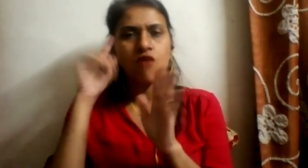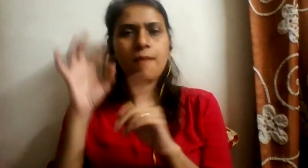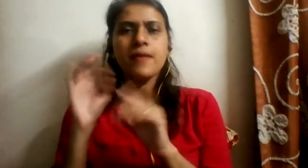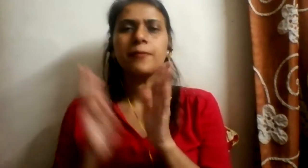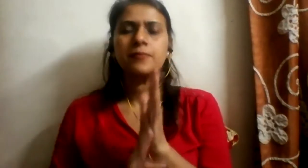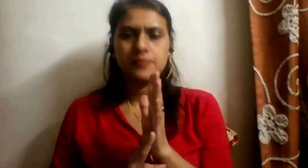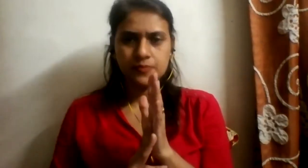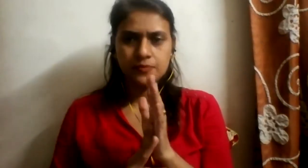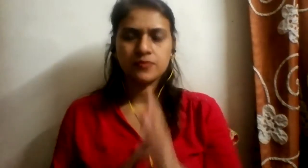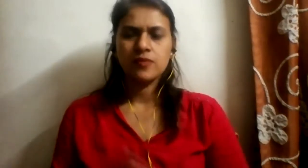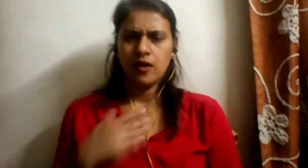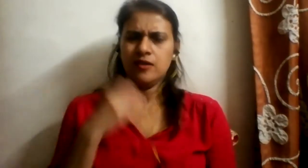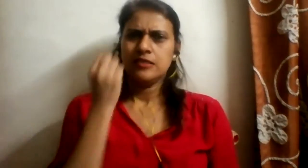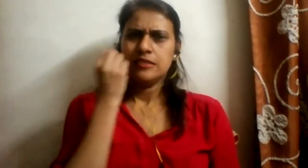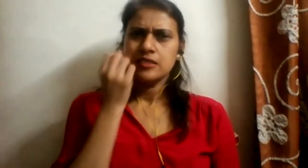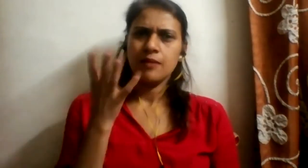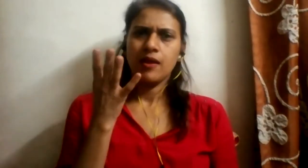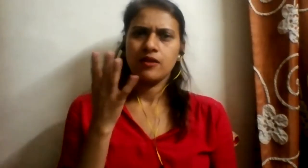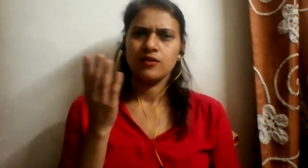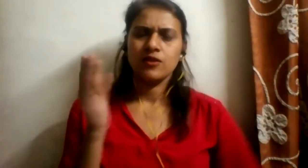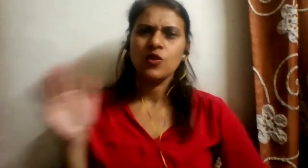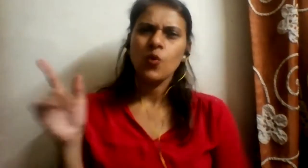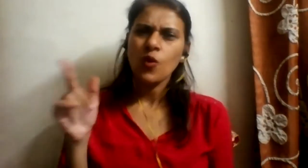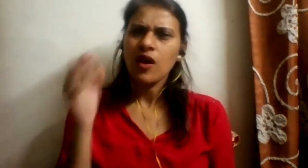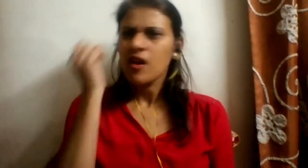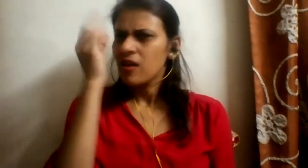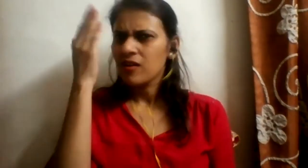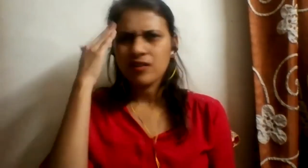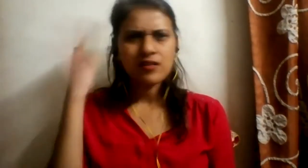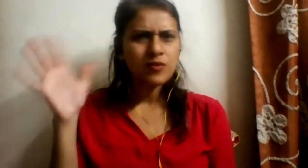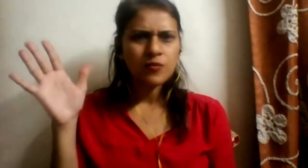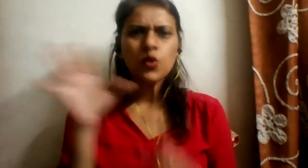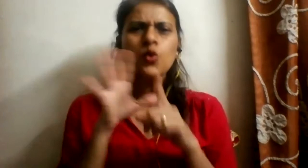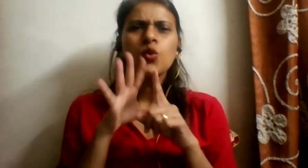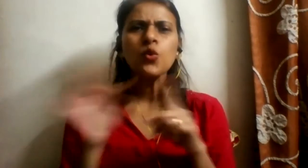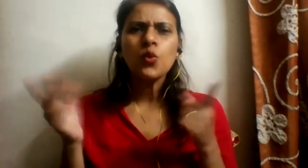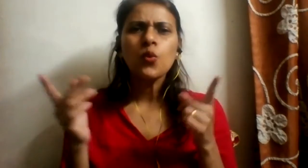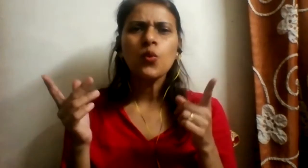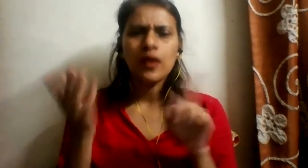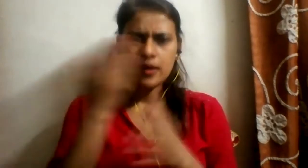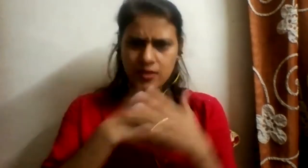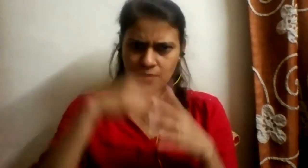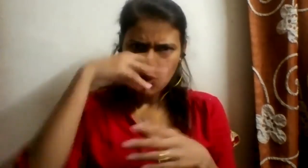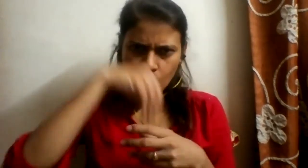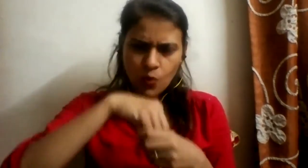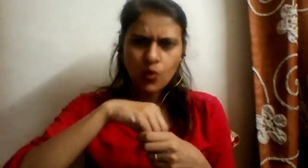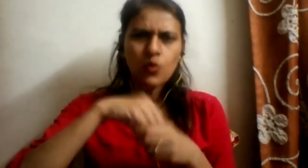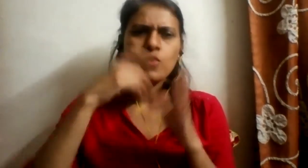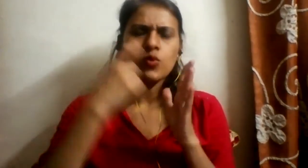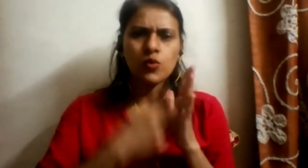was surprised that they were not really aware of what they have to do to include persons with disabilities. They said, we are from this ministry, we don't have anything